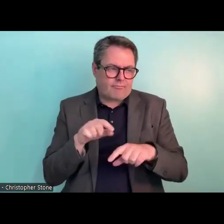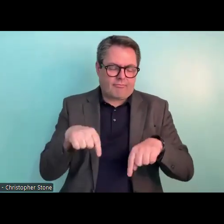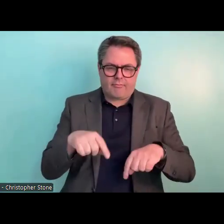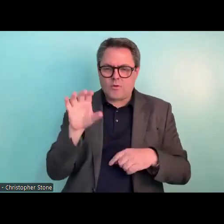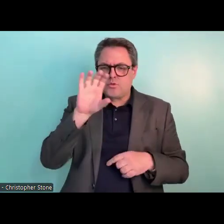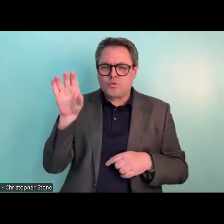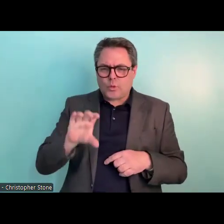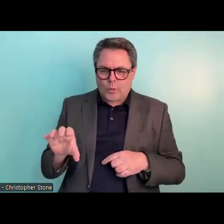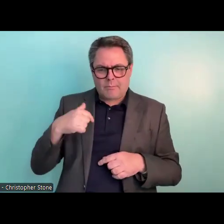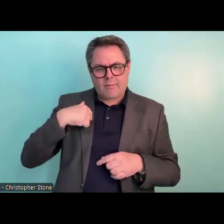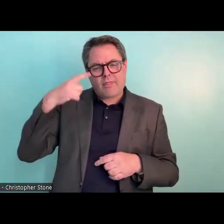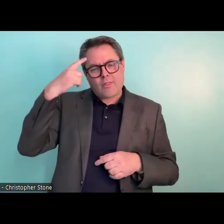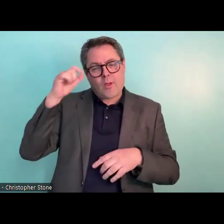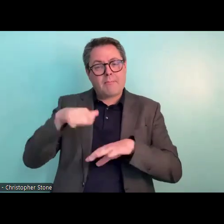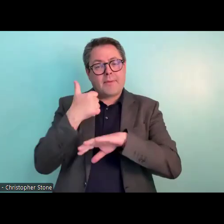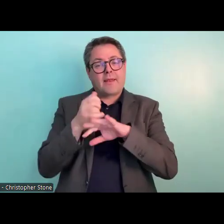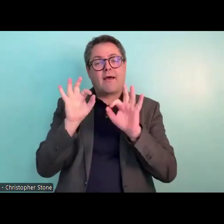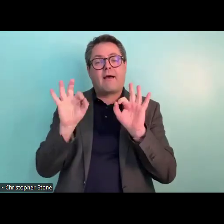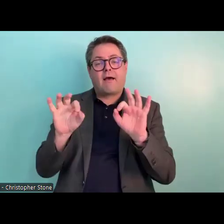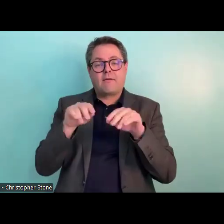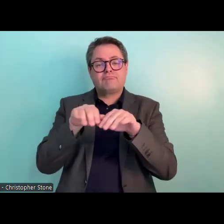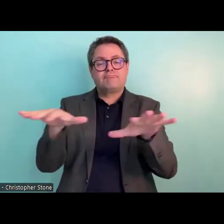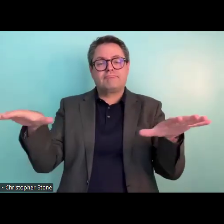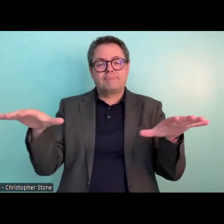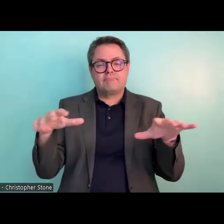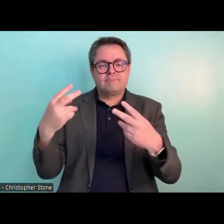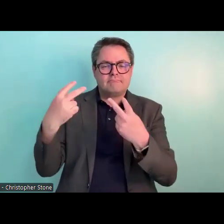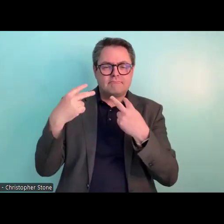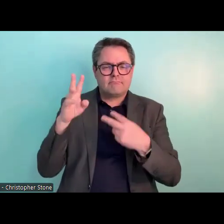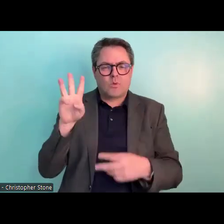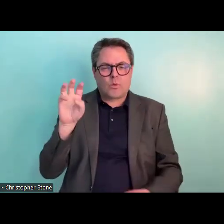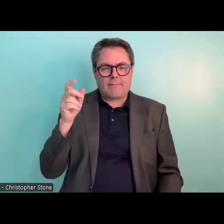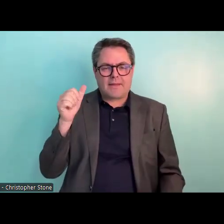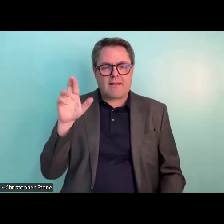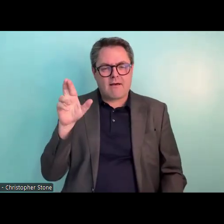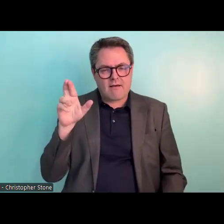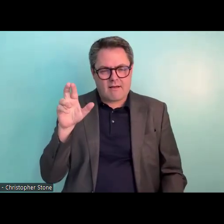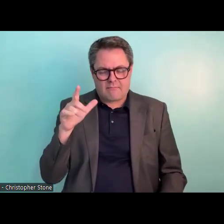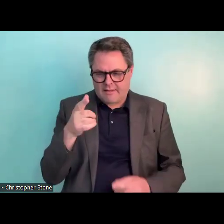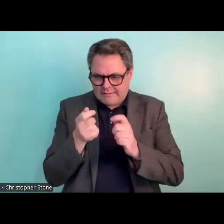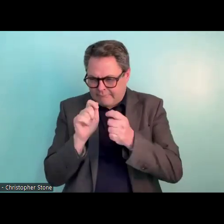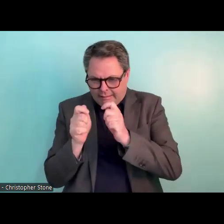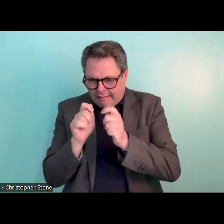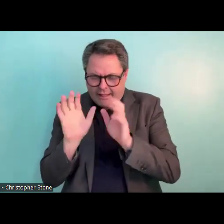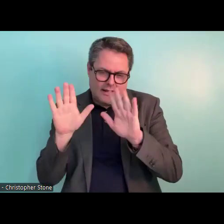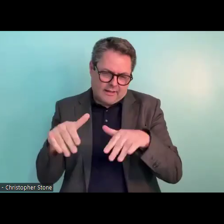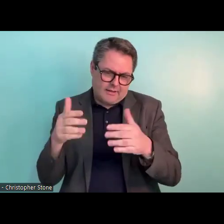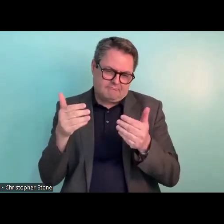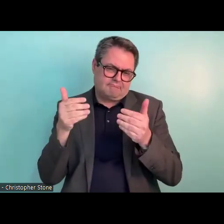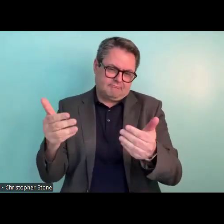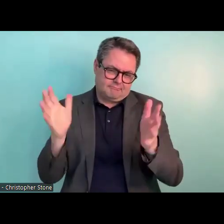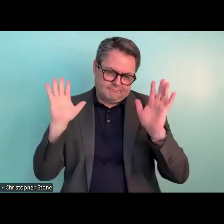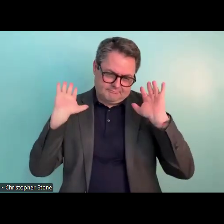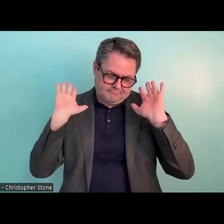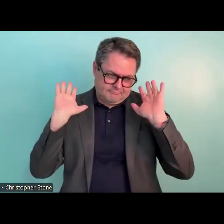couple of things we needed to iron out before we could start. We thought we'd been able to set this up as a webinar,